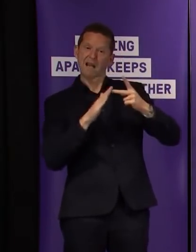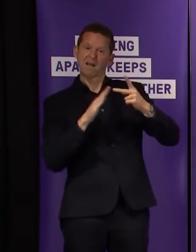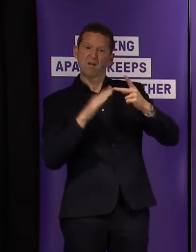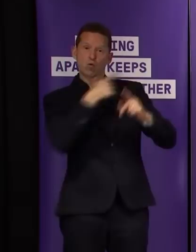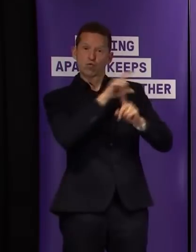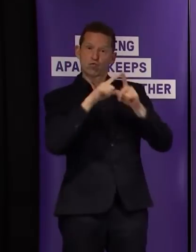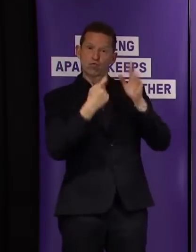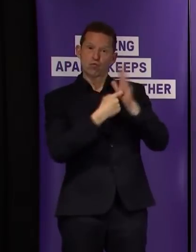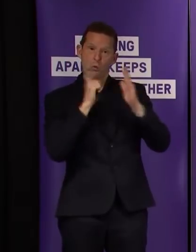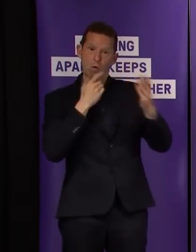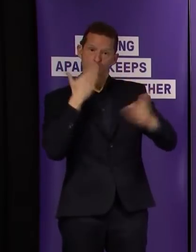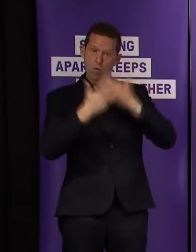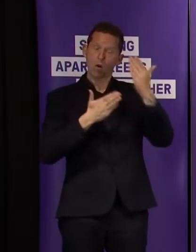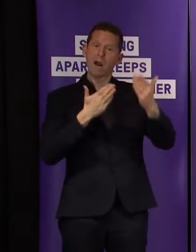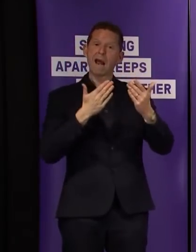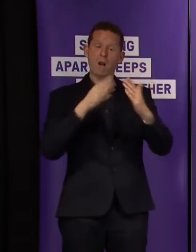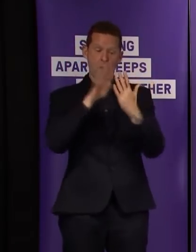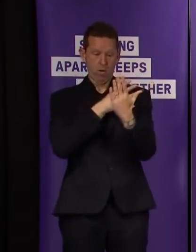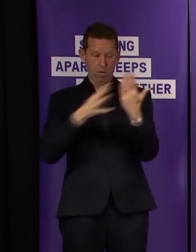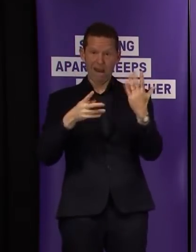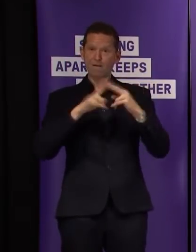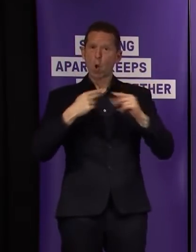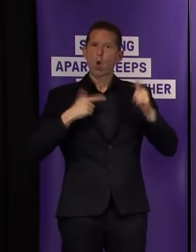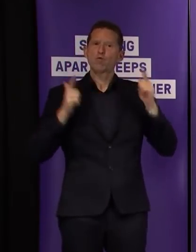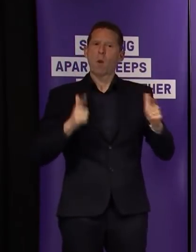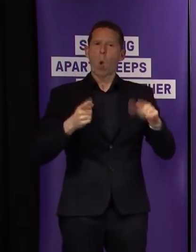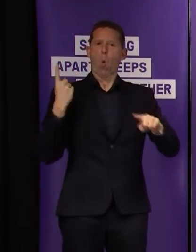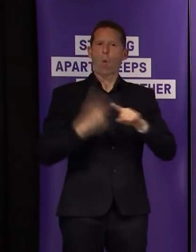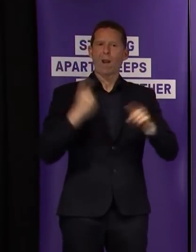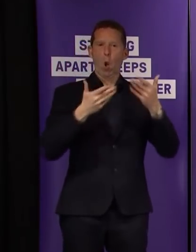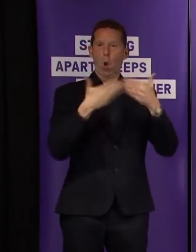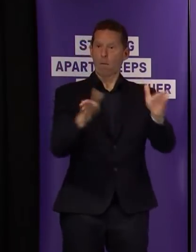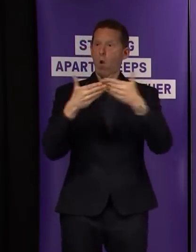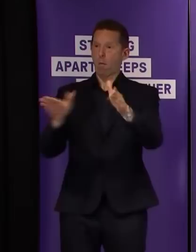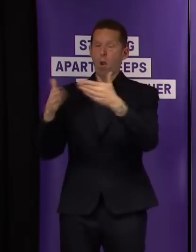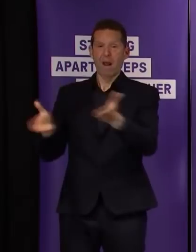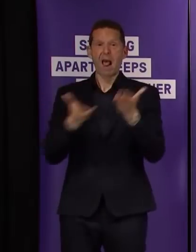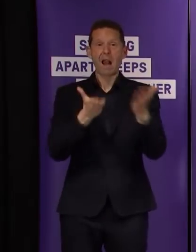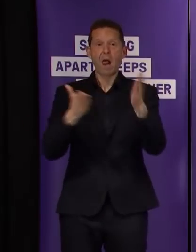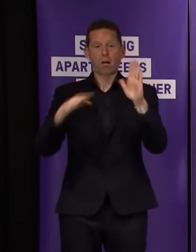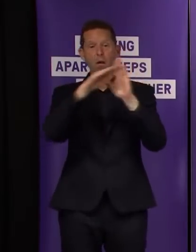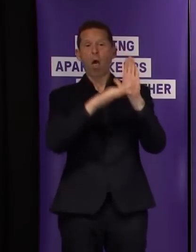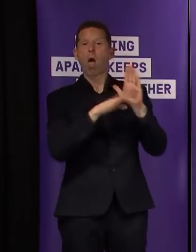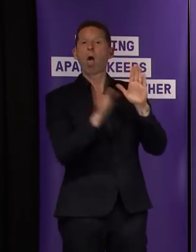that if we open up too fast, then we have